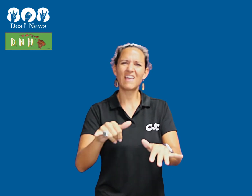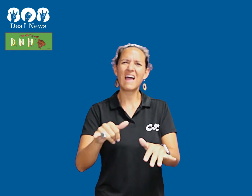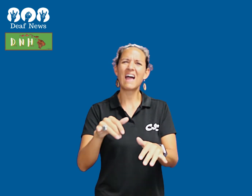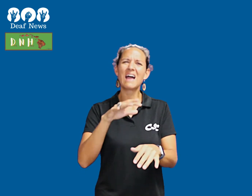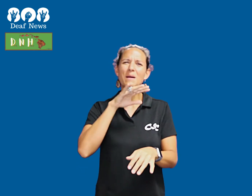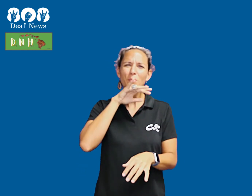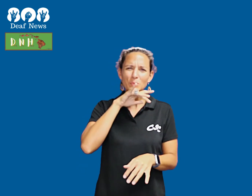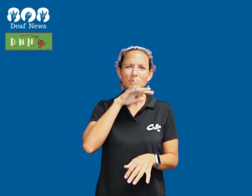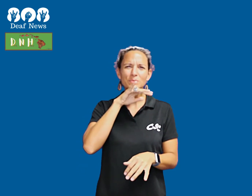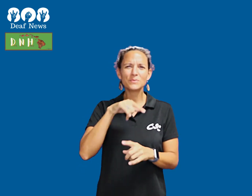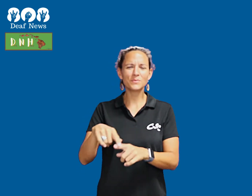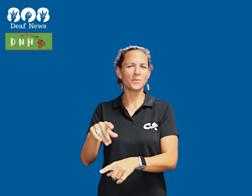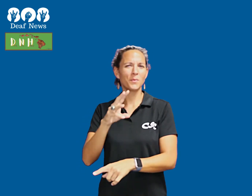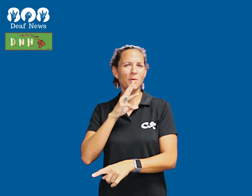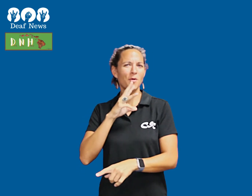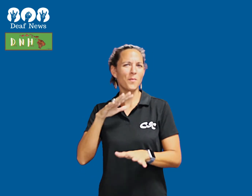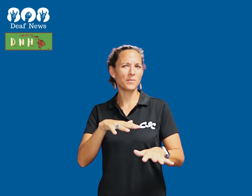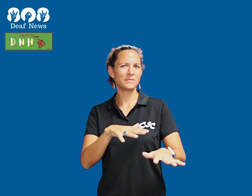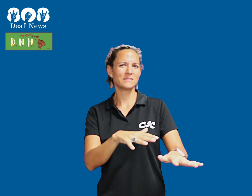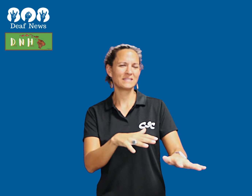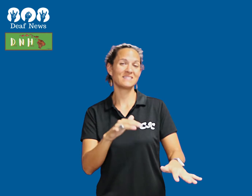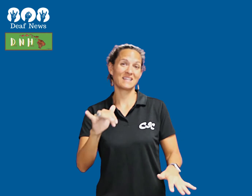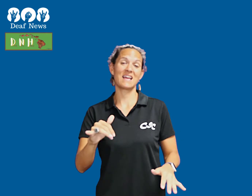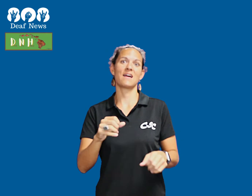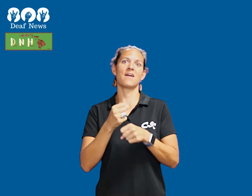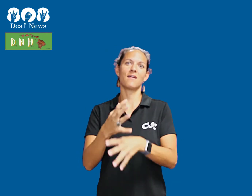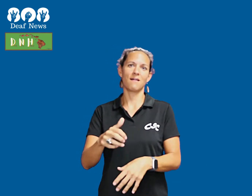the ocean, polluting the ocean as well as other problems.